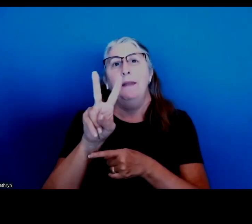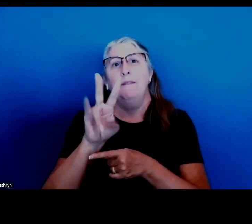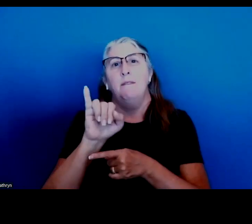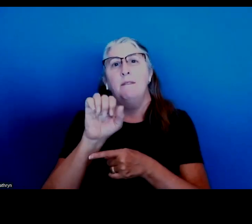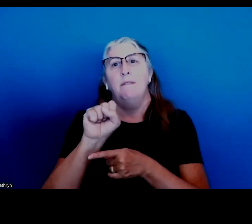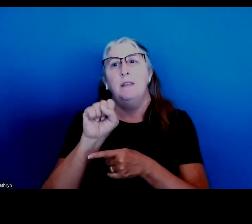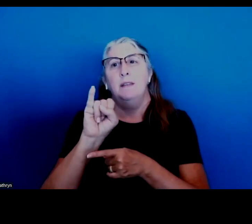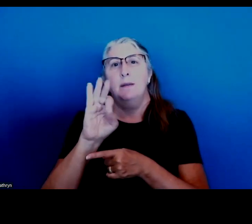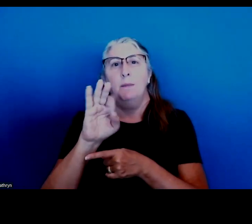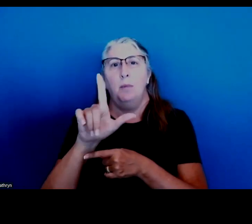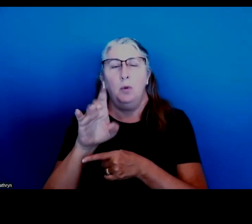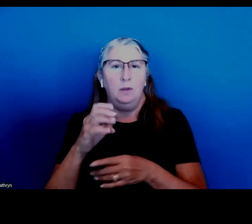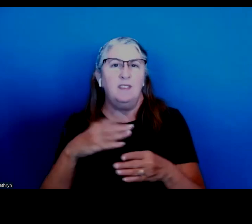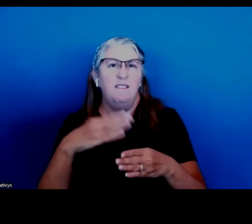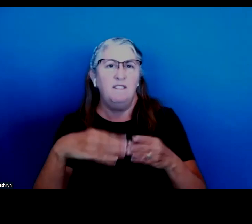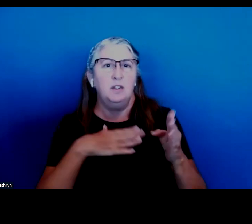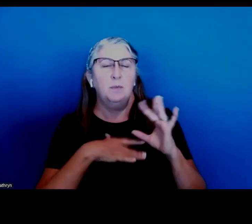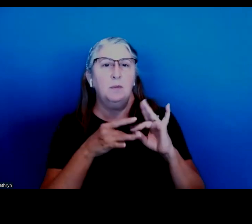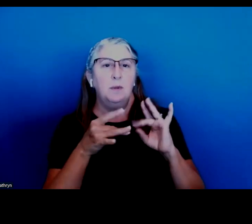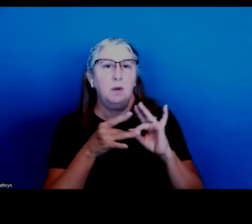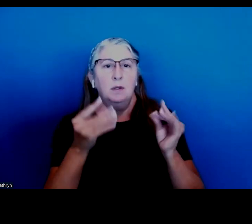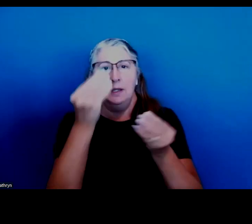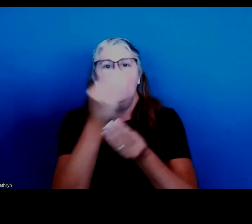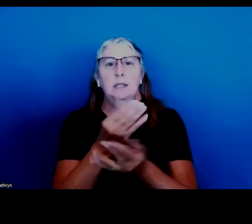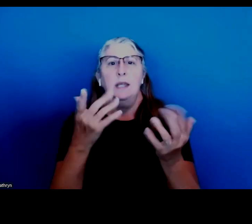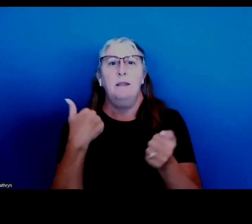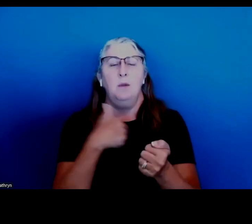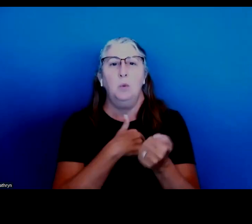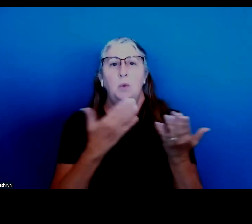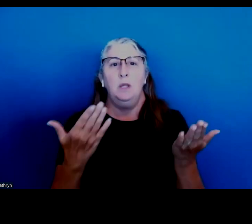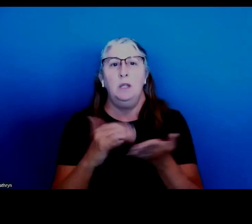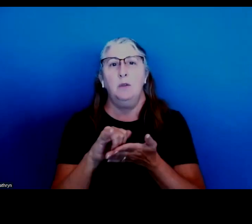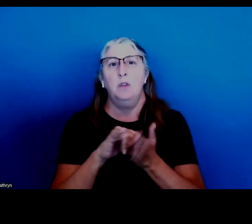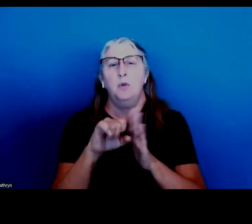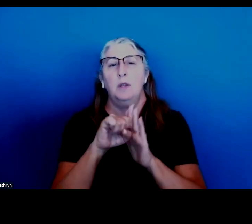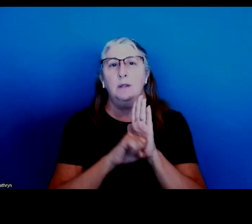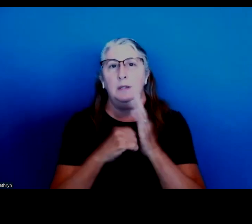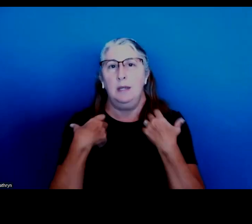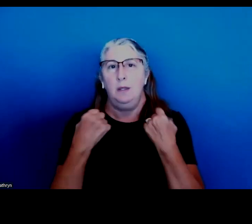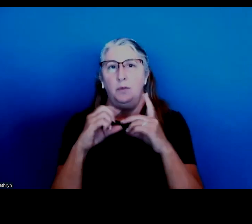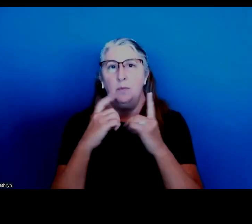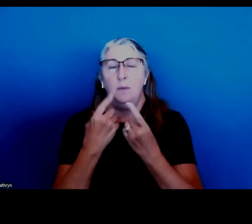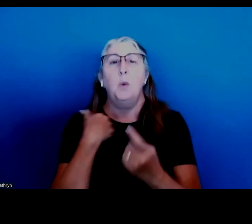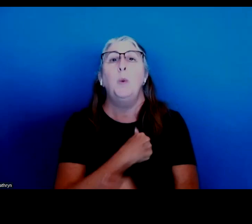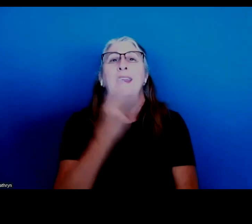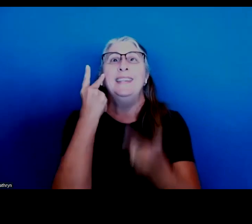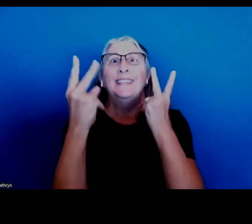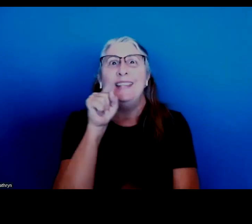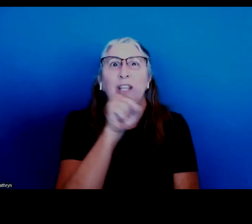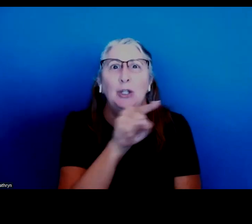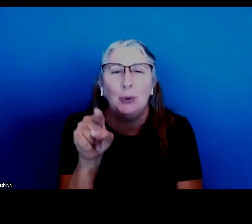my remarks, and say that we at the New York State Health Department, we see you. You're